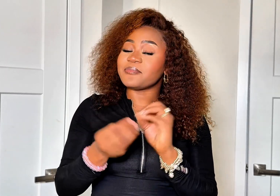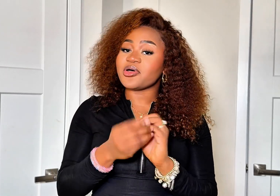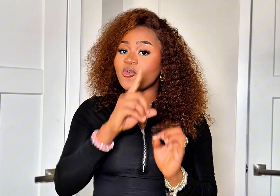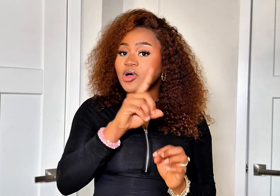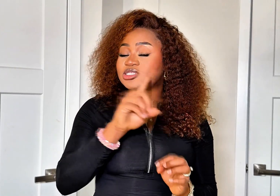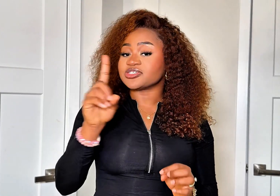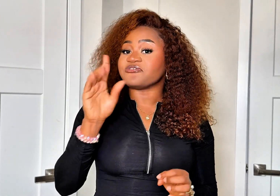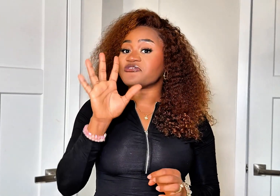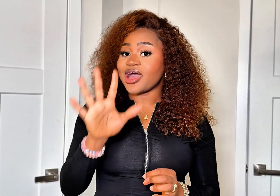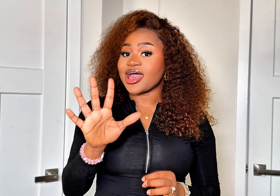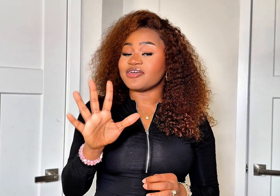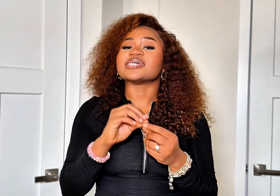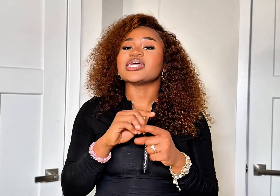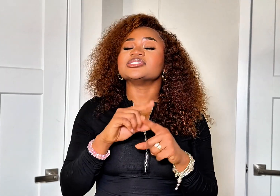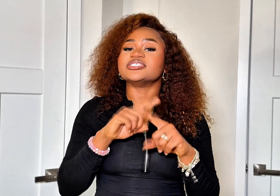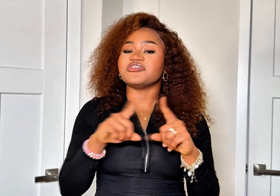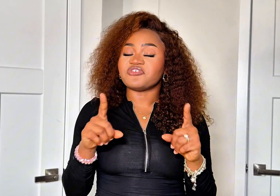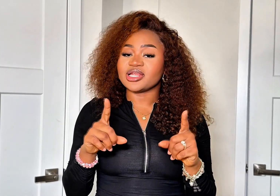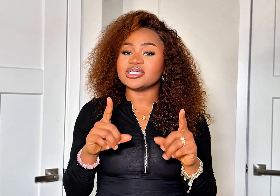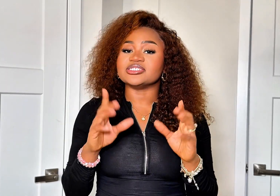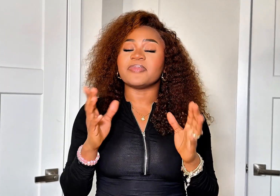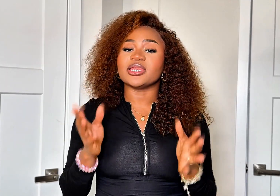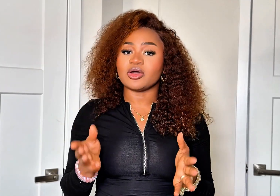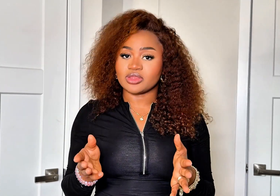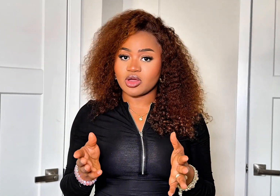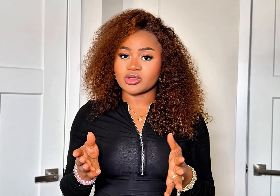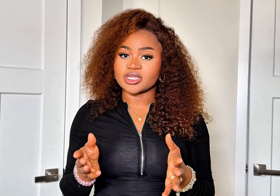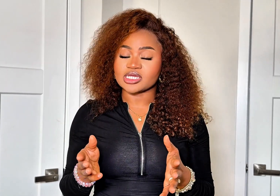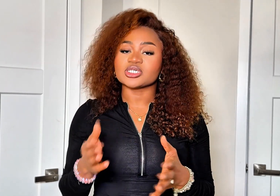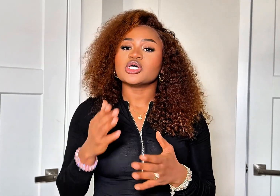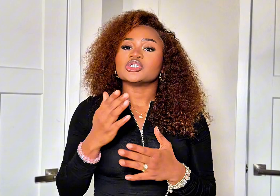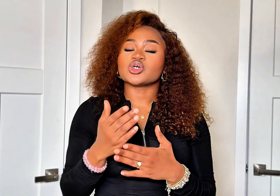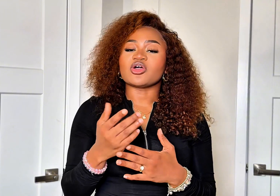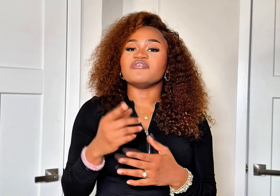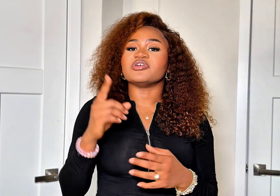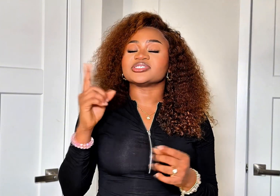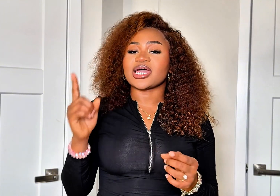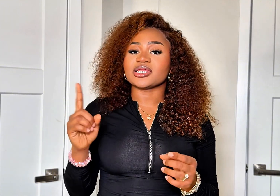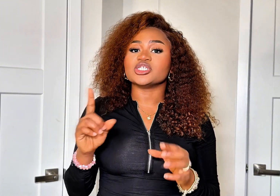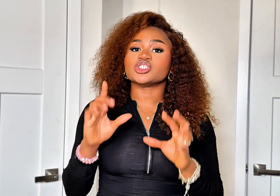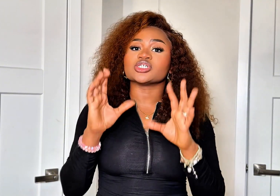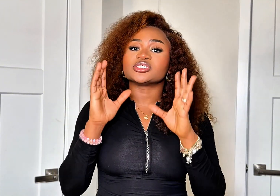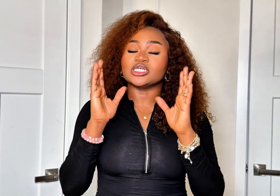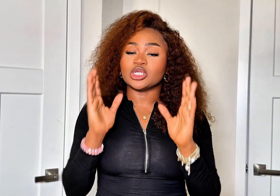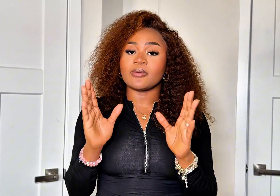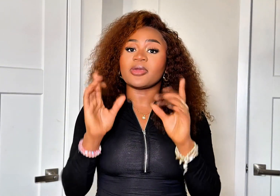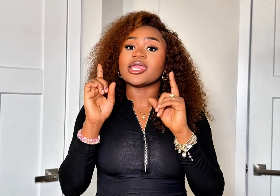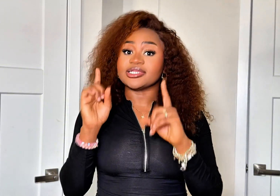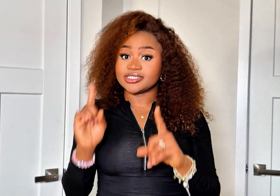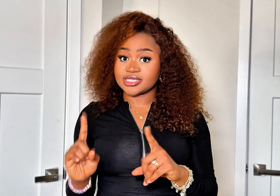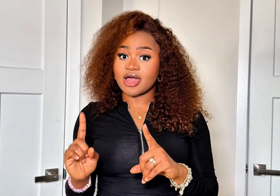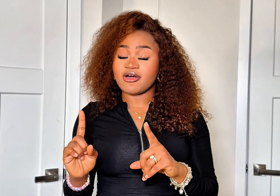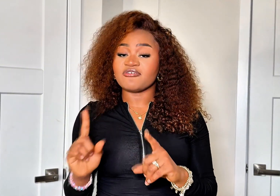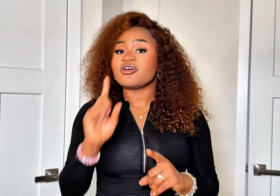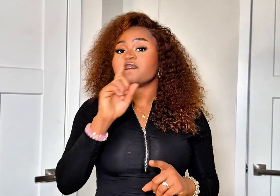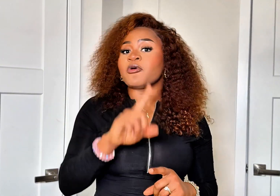number 1 to 5, sign differently depending on the context. So if you're signing just the number itself from